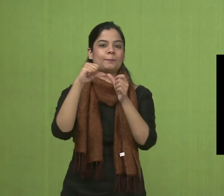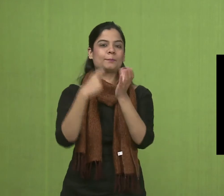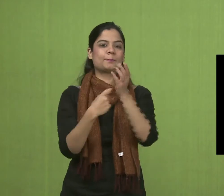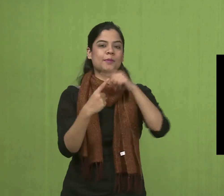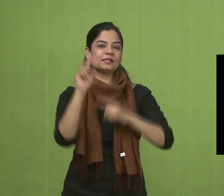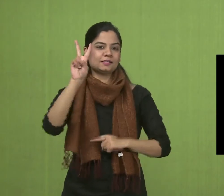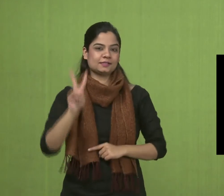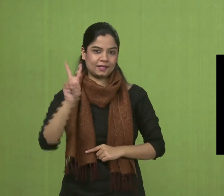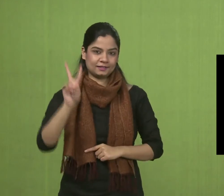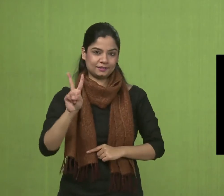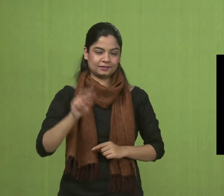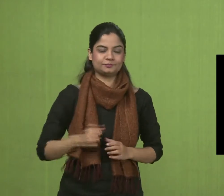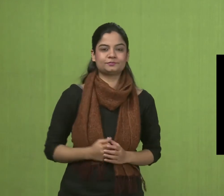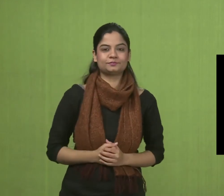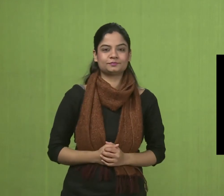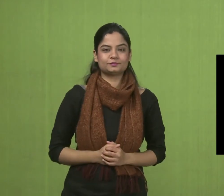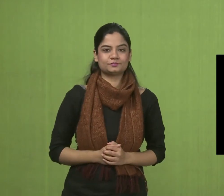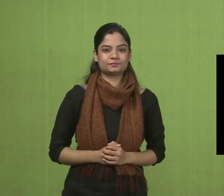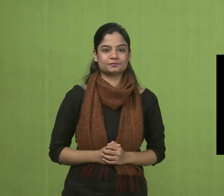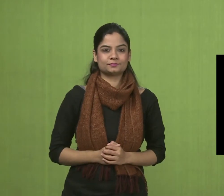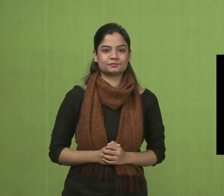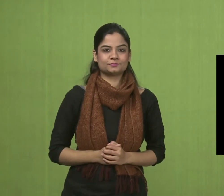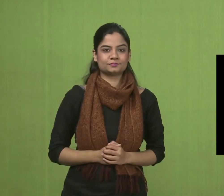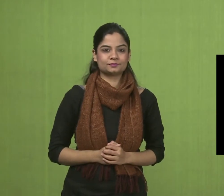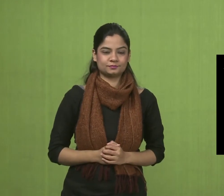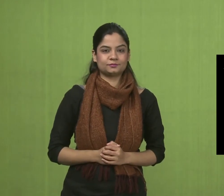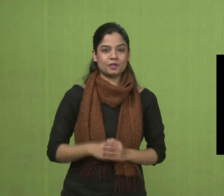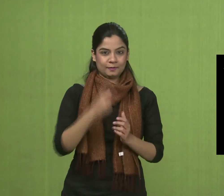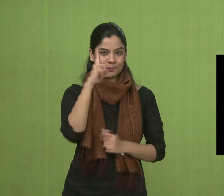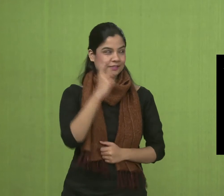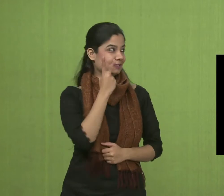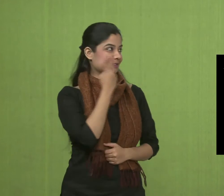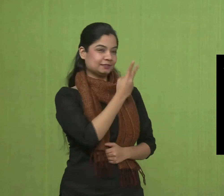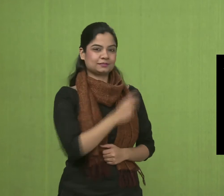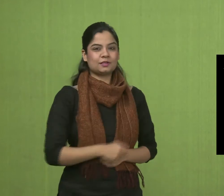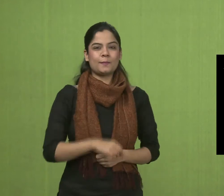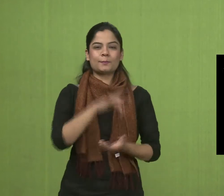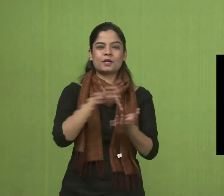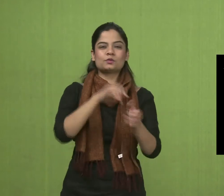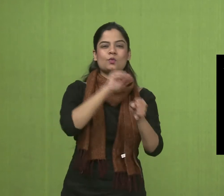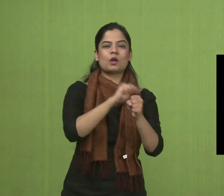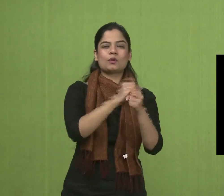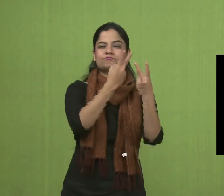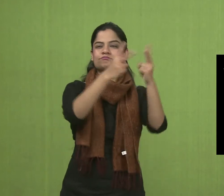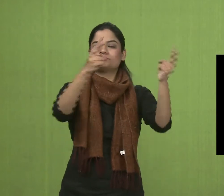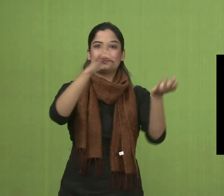series. This is part 2. As you can see from the picture, work centers. The area specified